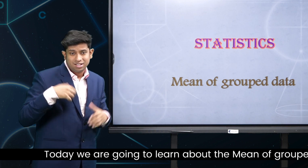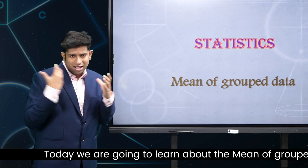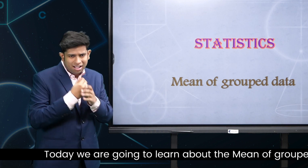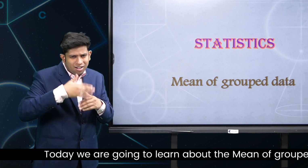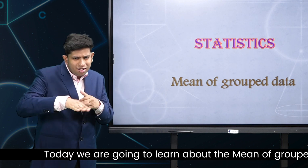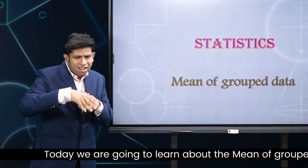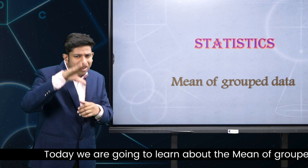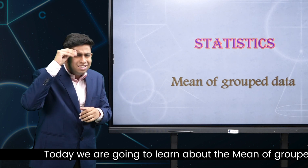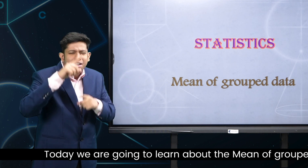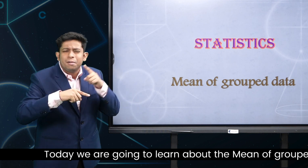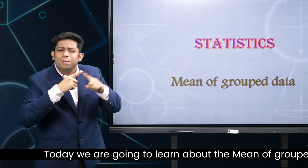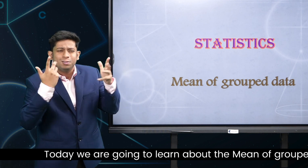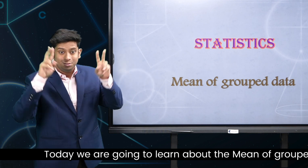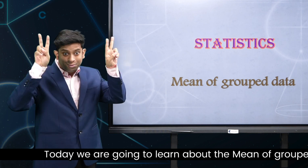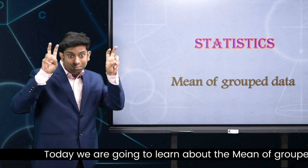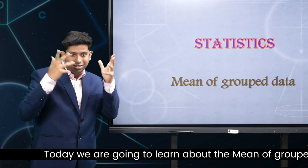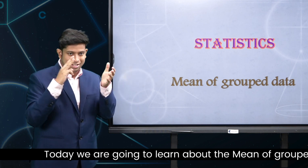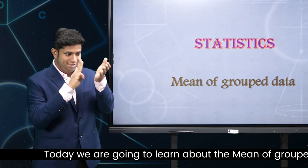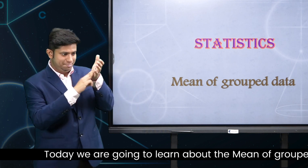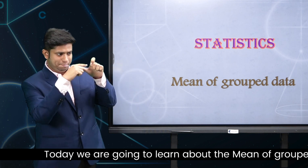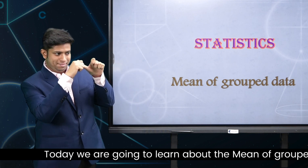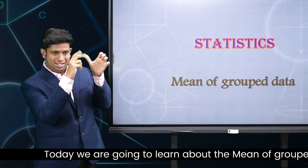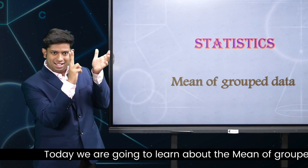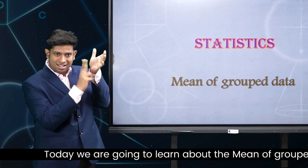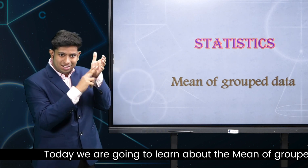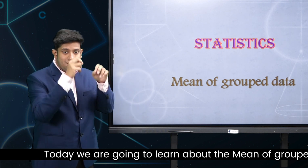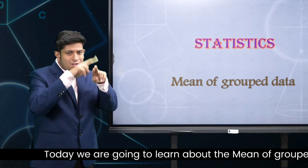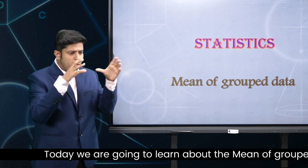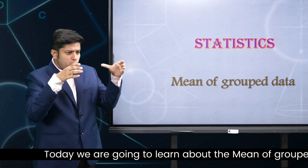Today we are going to learn about the mean of grouped data.